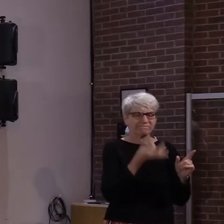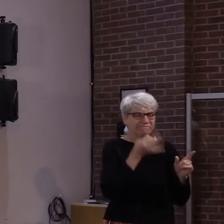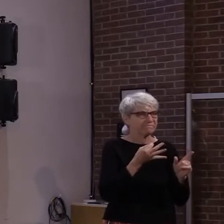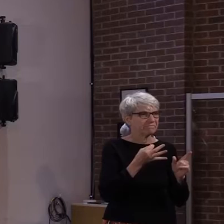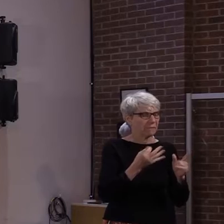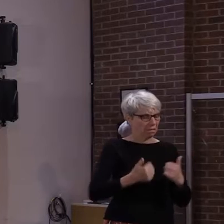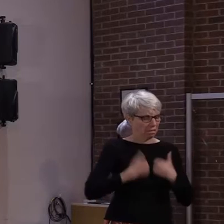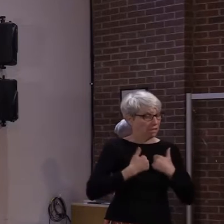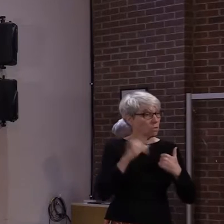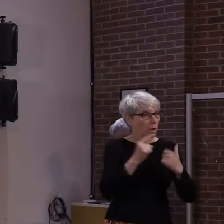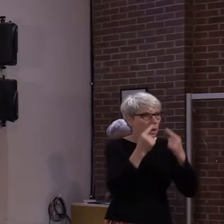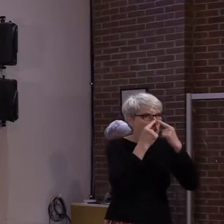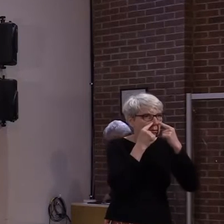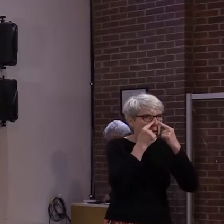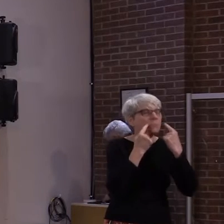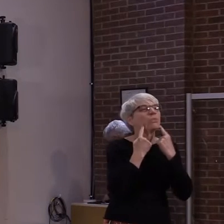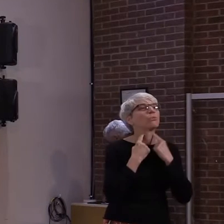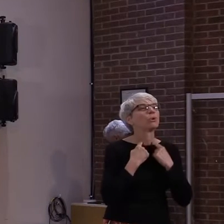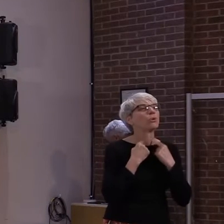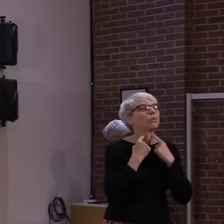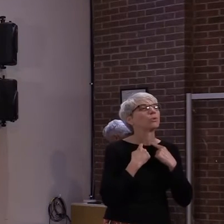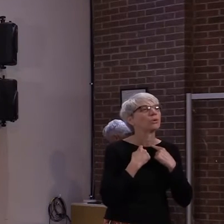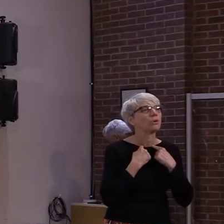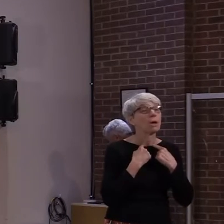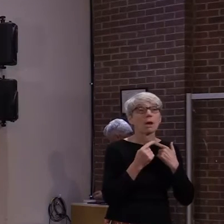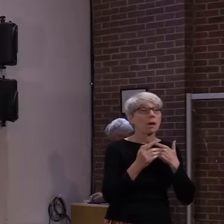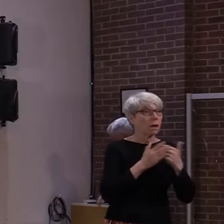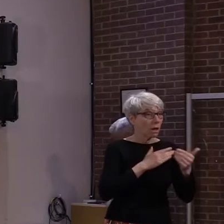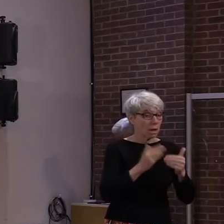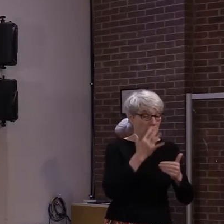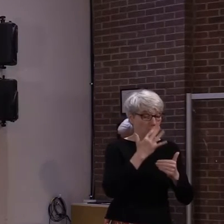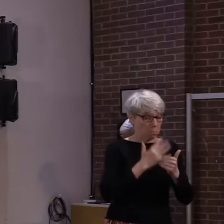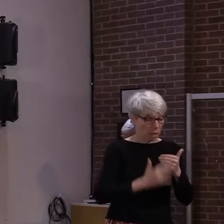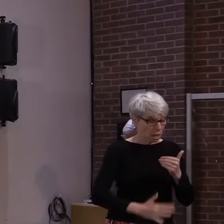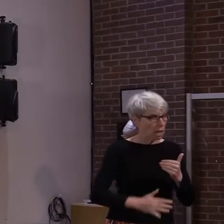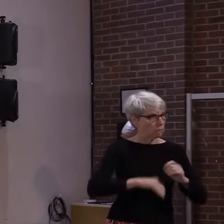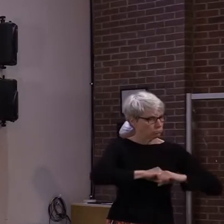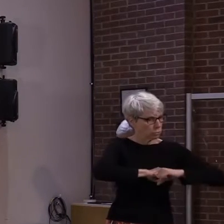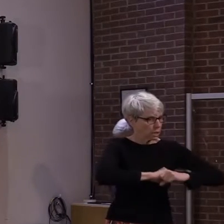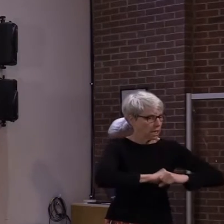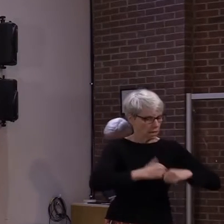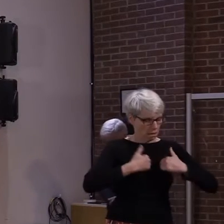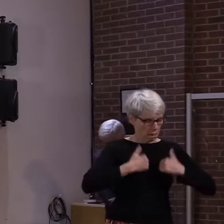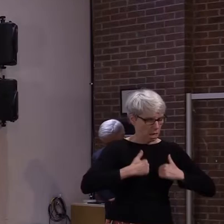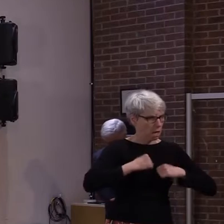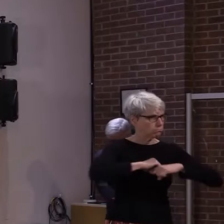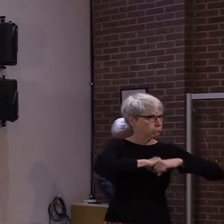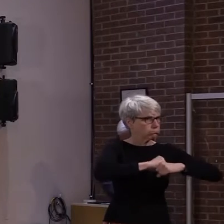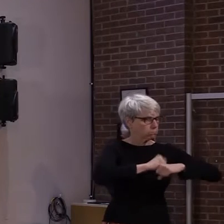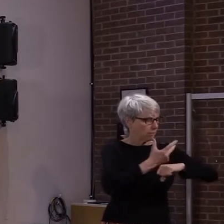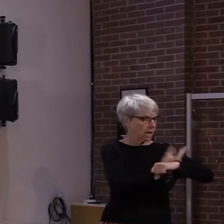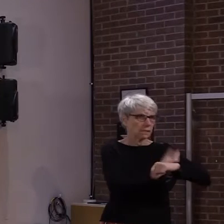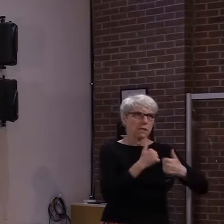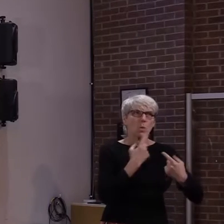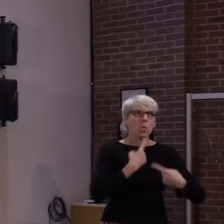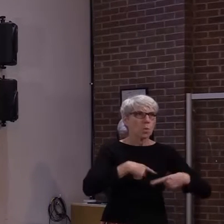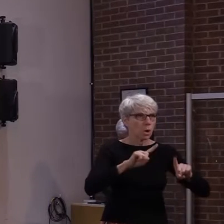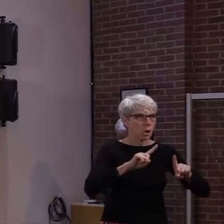produce great antibodies in our bloodstream and protect our lungs from many of the severe effects of the